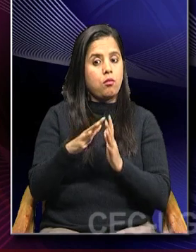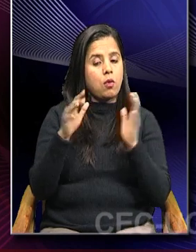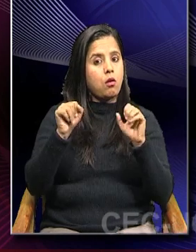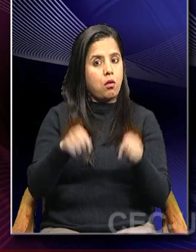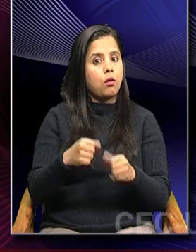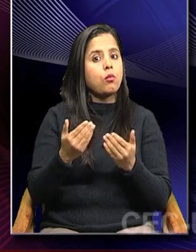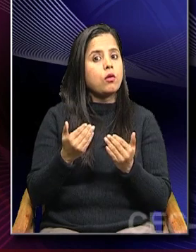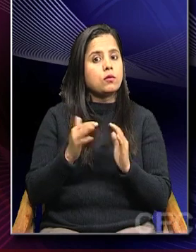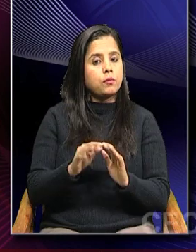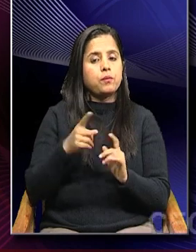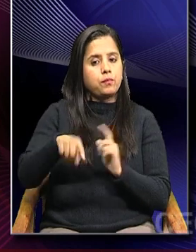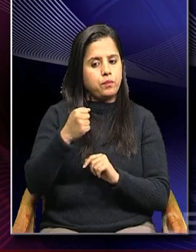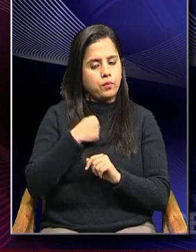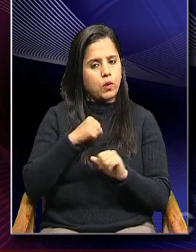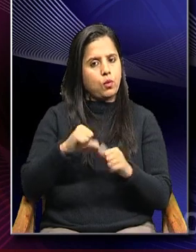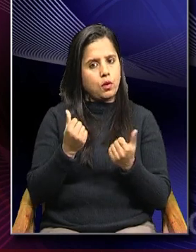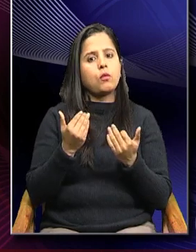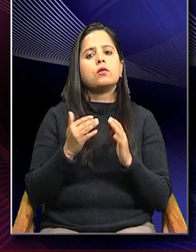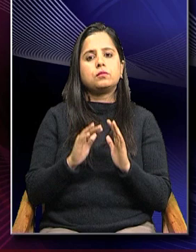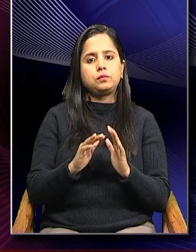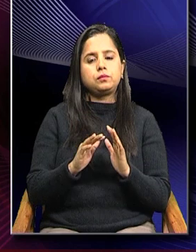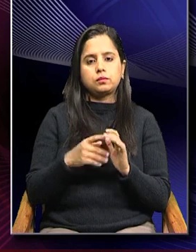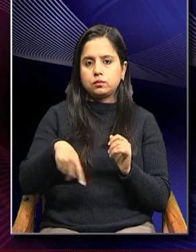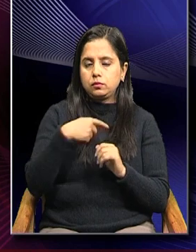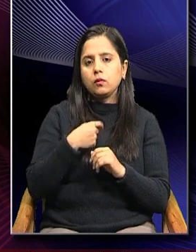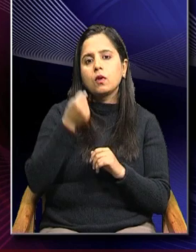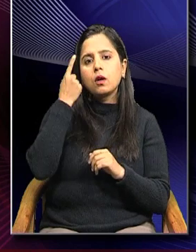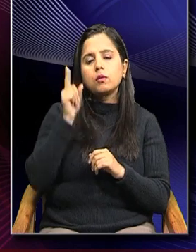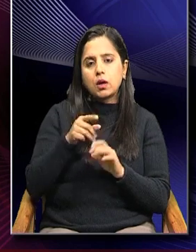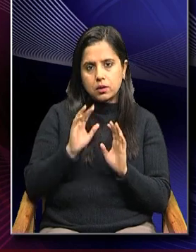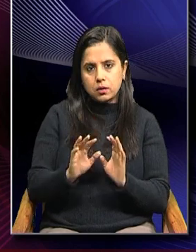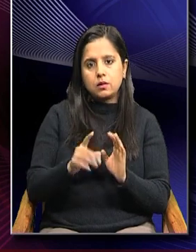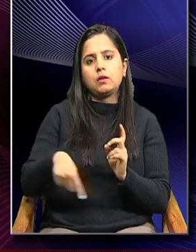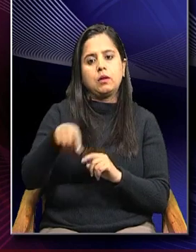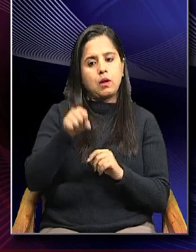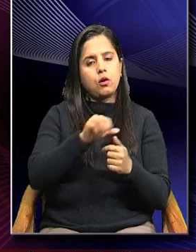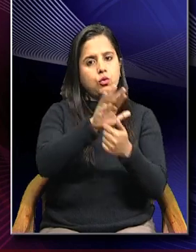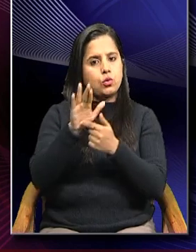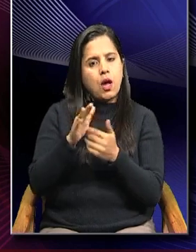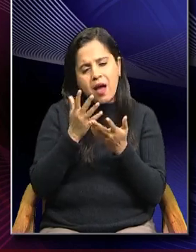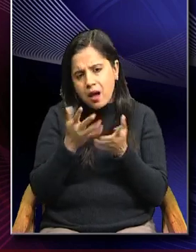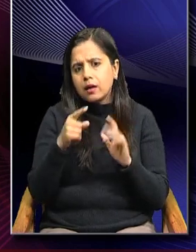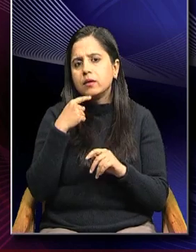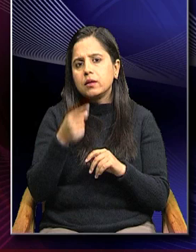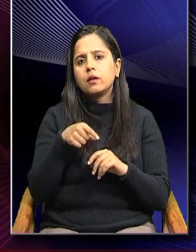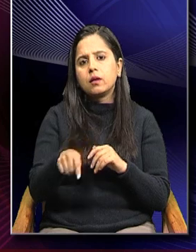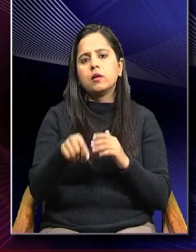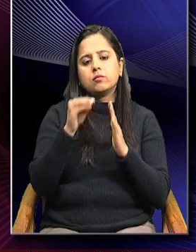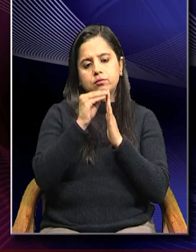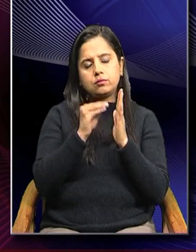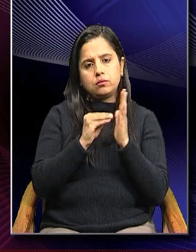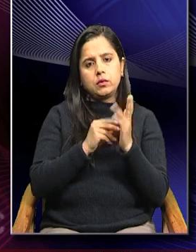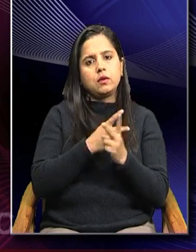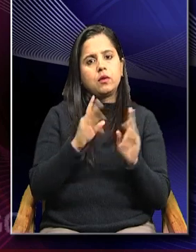potential to become our customers. So, we have to understand that they can represent any of these listed